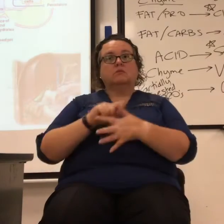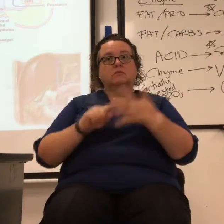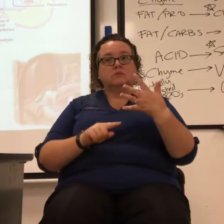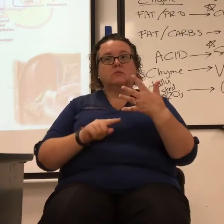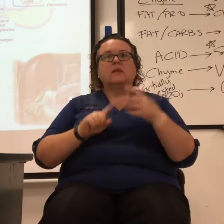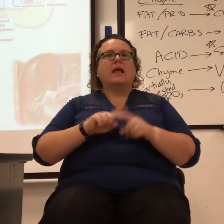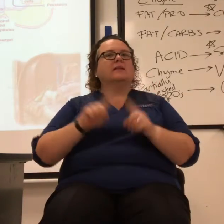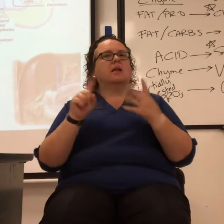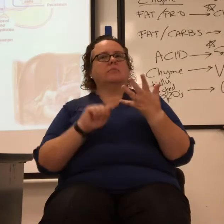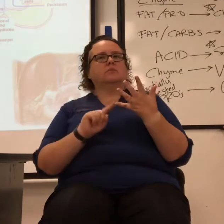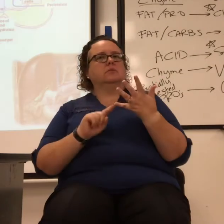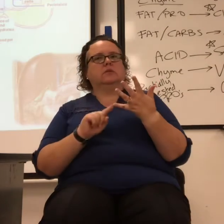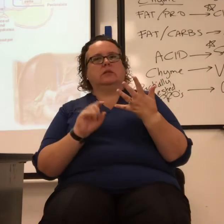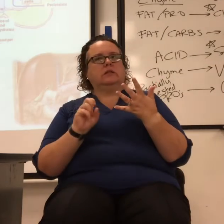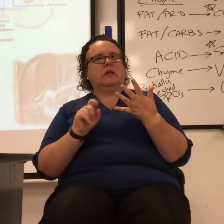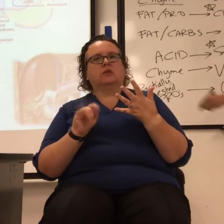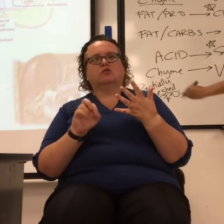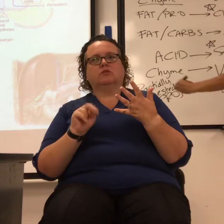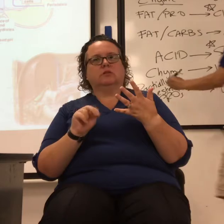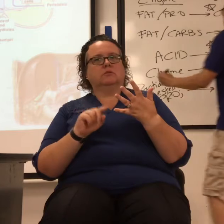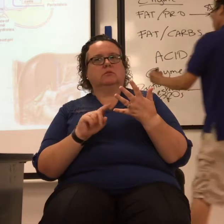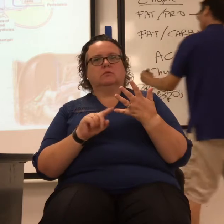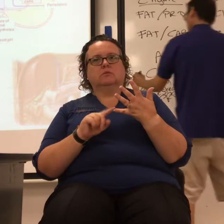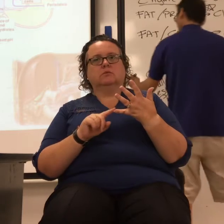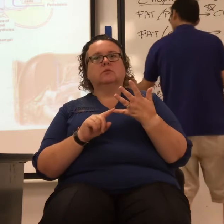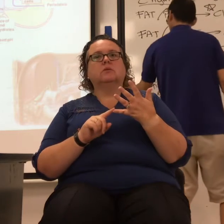gastrin. A big line here.